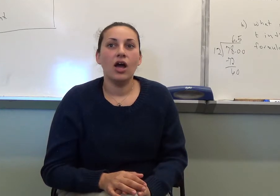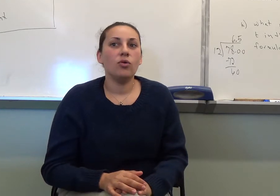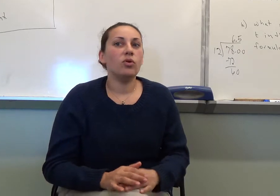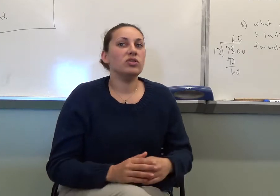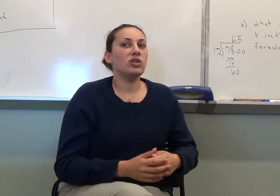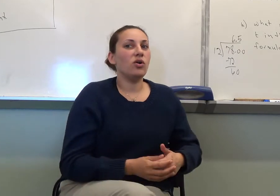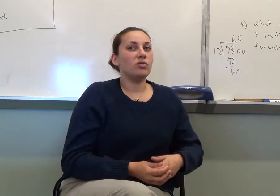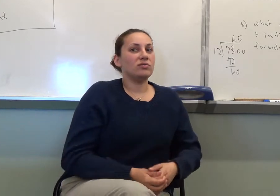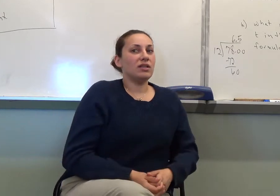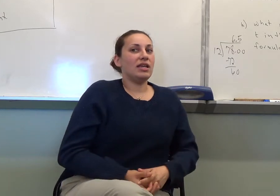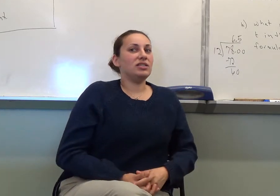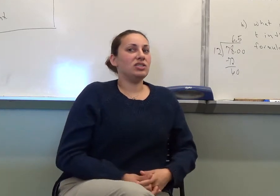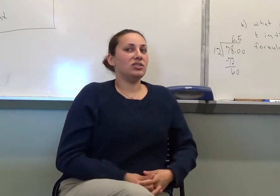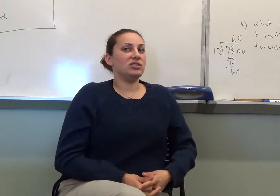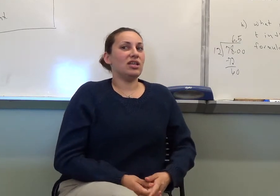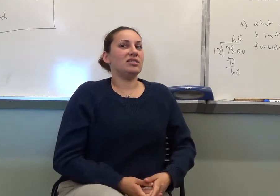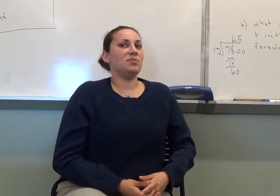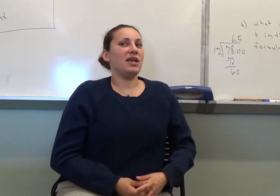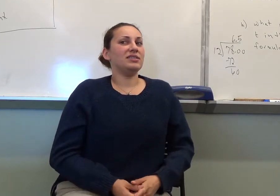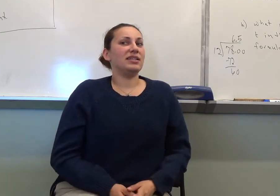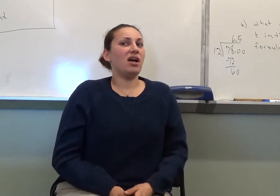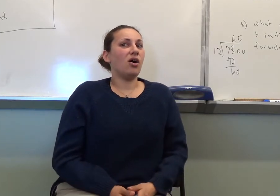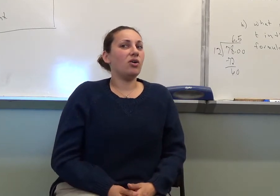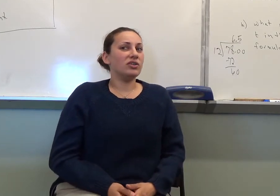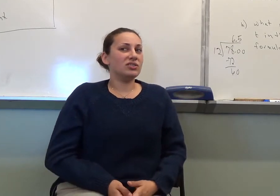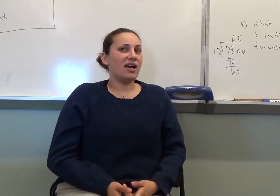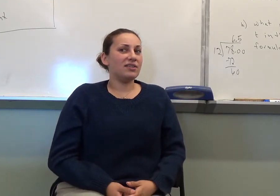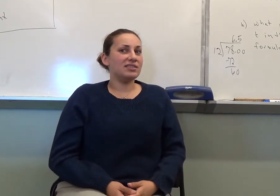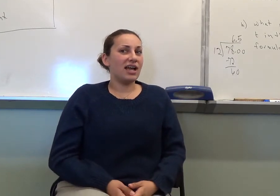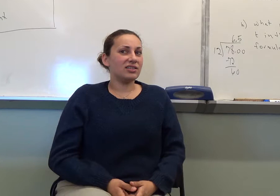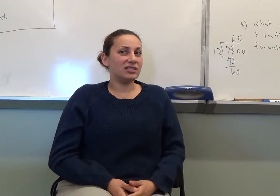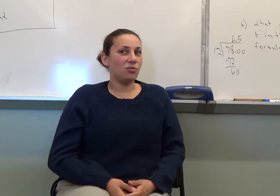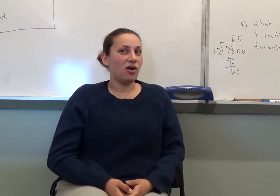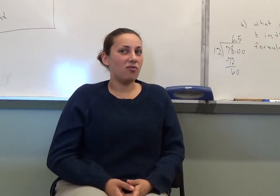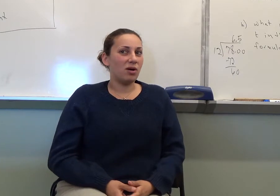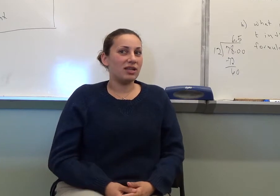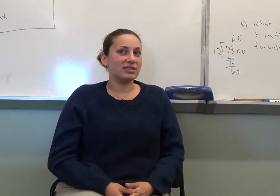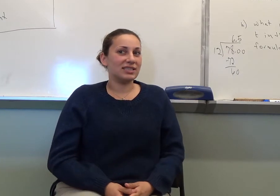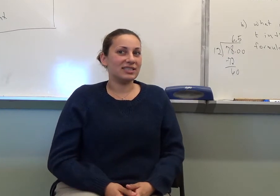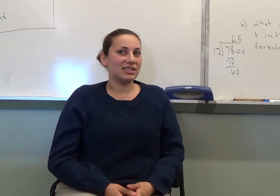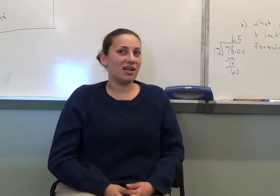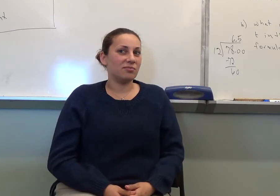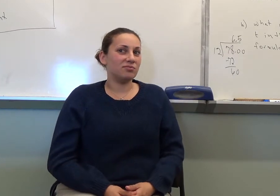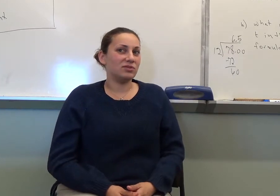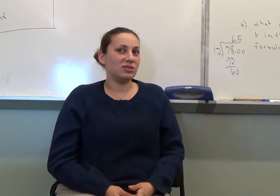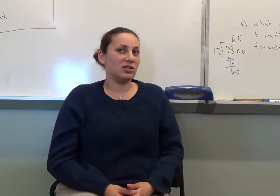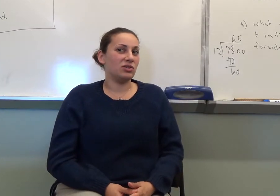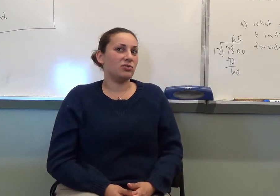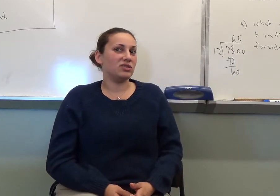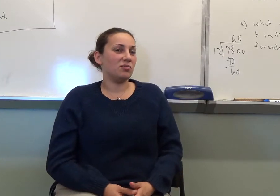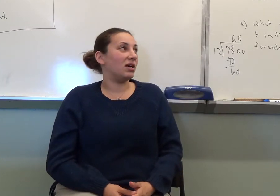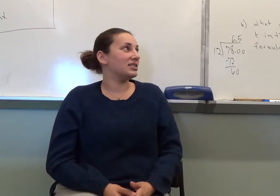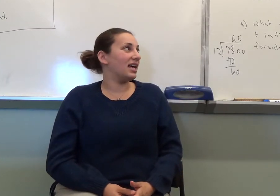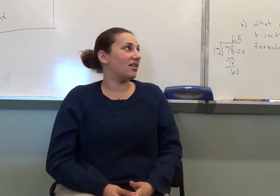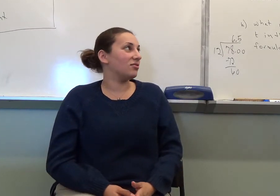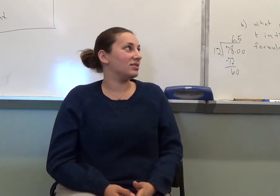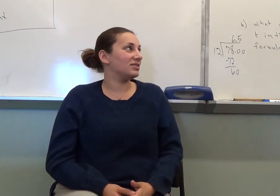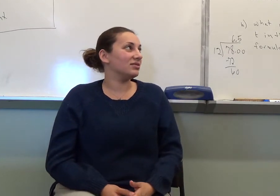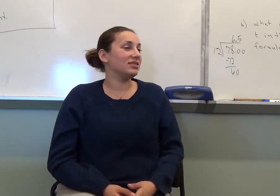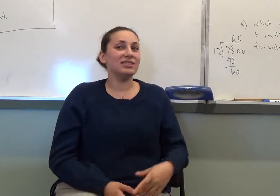Well, each year, it depends, like, not all years have exactly 12 months, like some, some months have. Well, I don't think